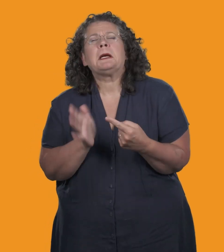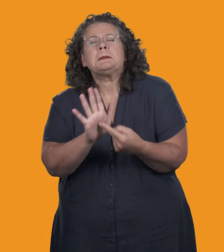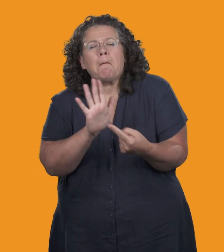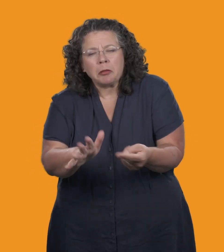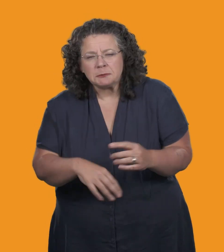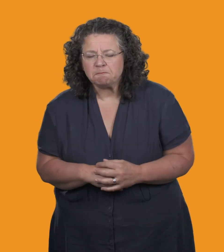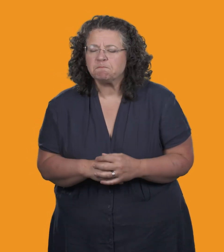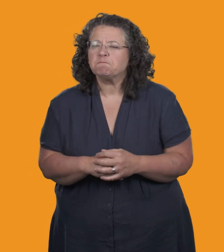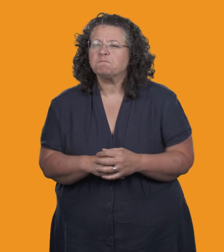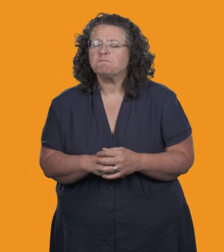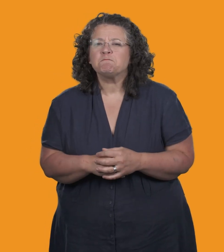like